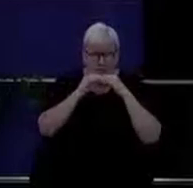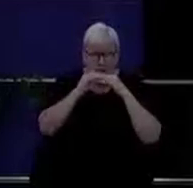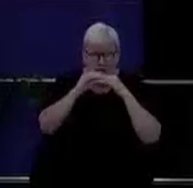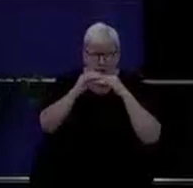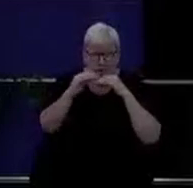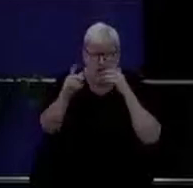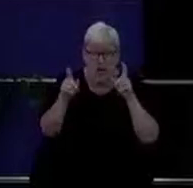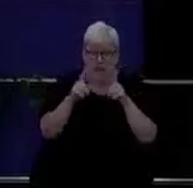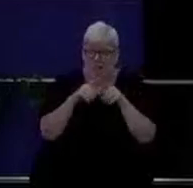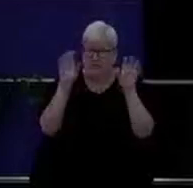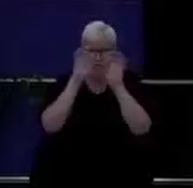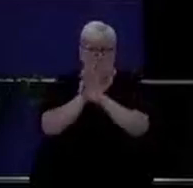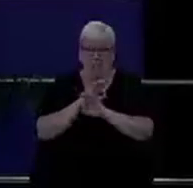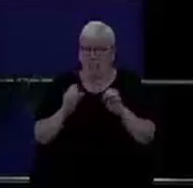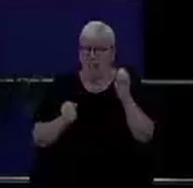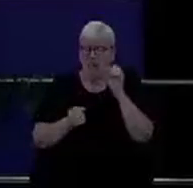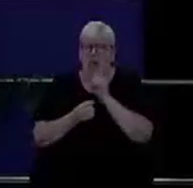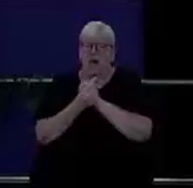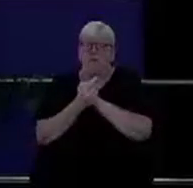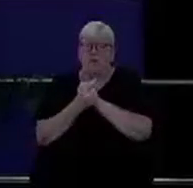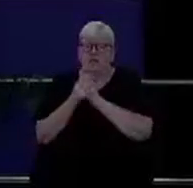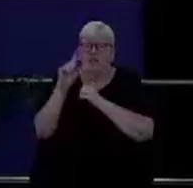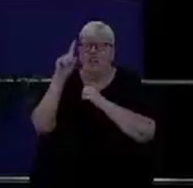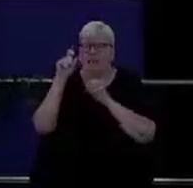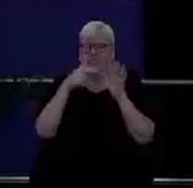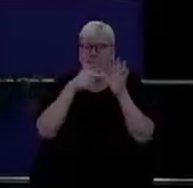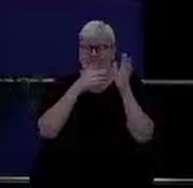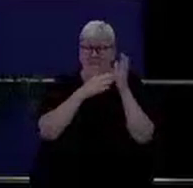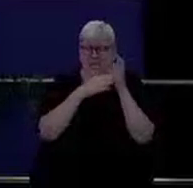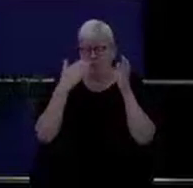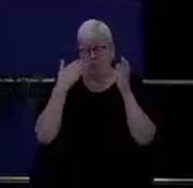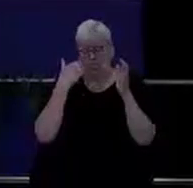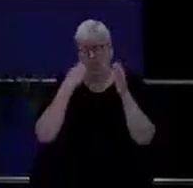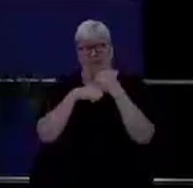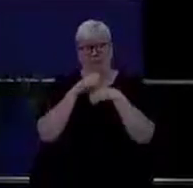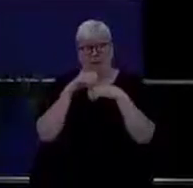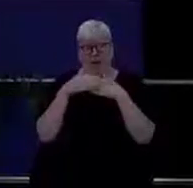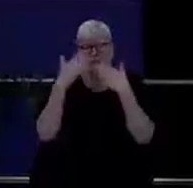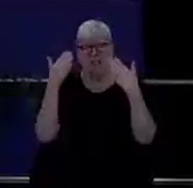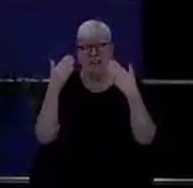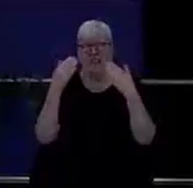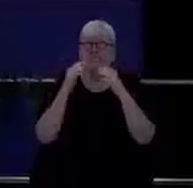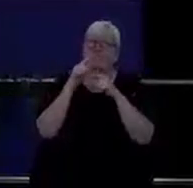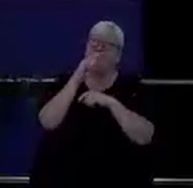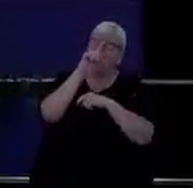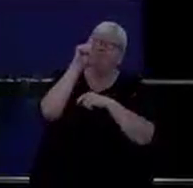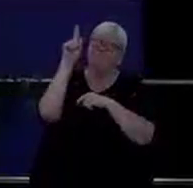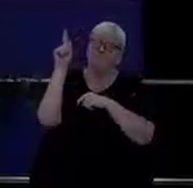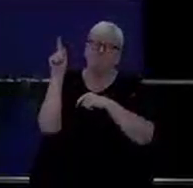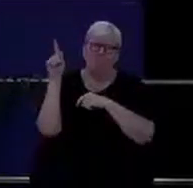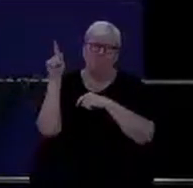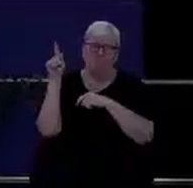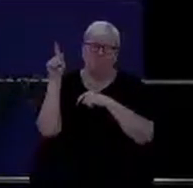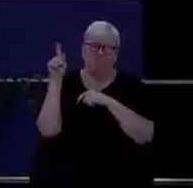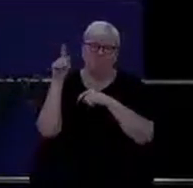nothing ever happened. It is 11 a.m. and has only recently got light up there in the sky above. The